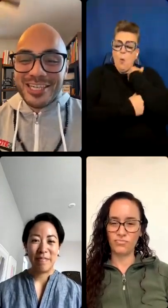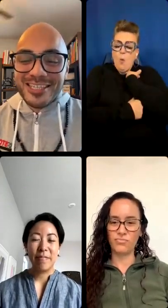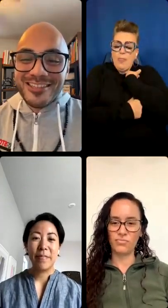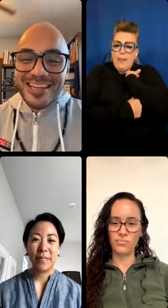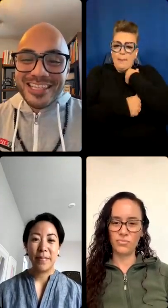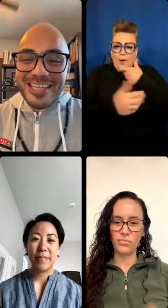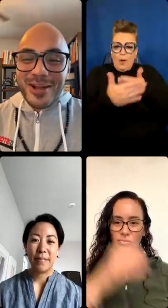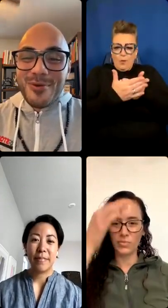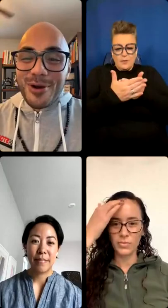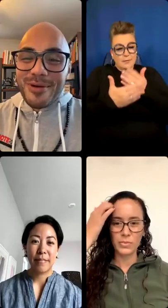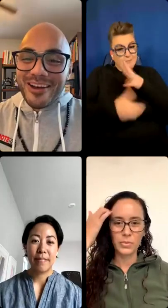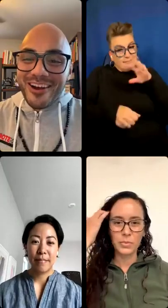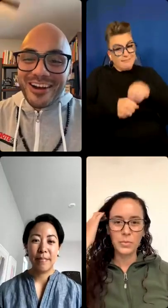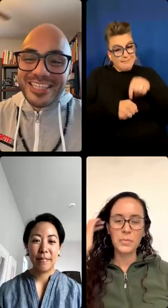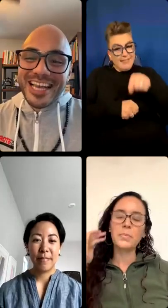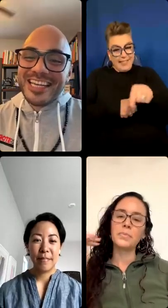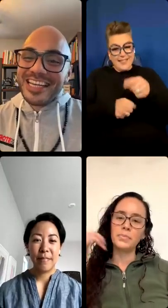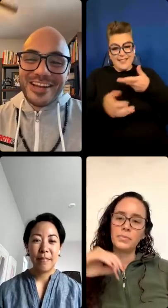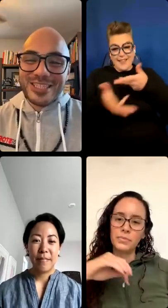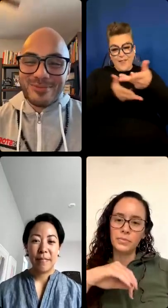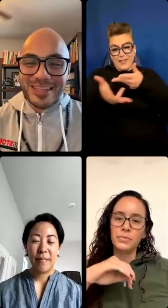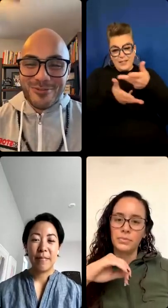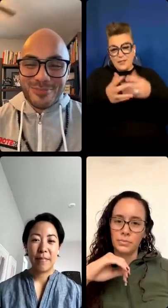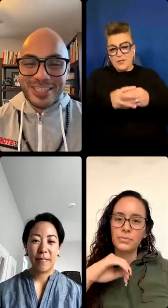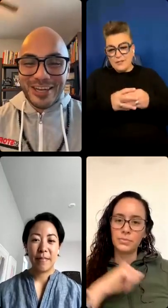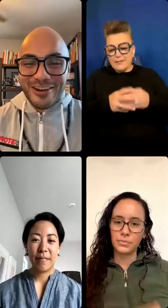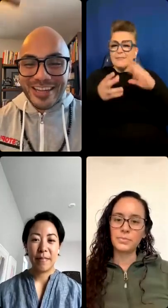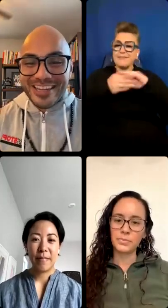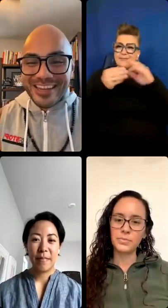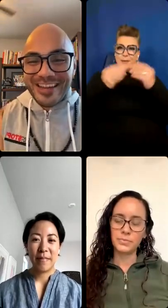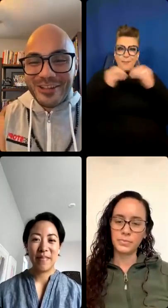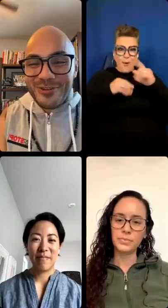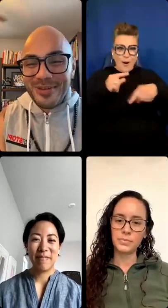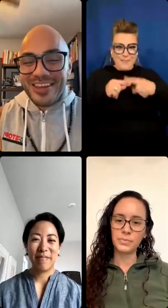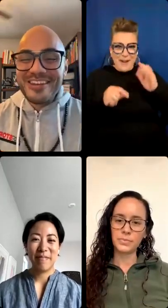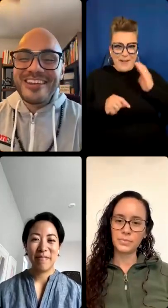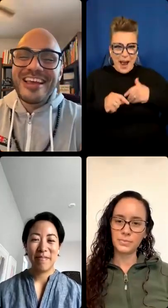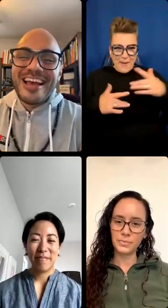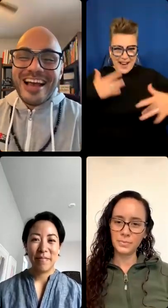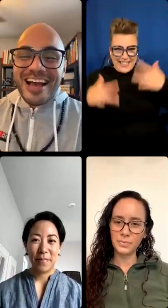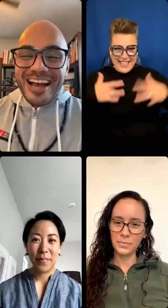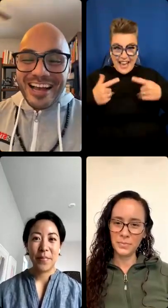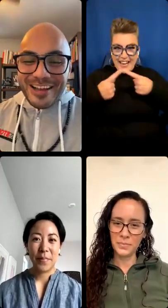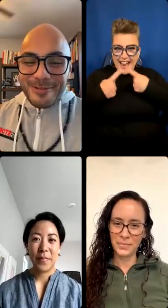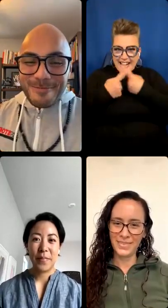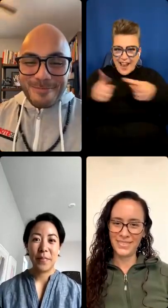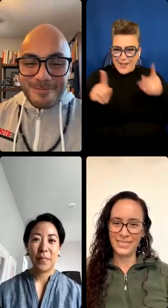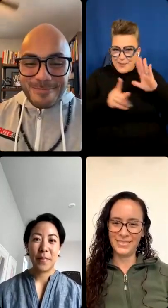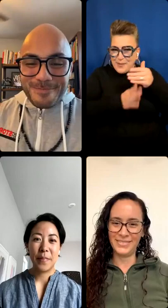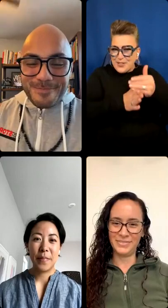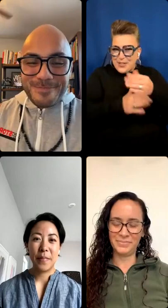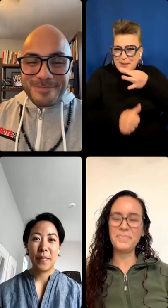conversation and talk more about our exciting announcement that we'll be sharing in a little bit.